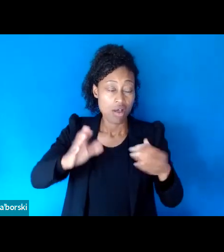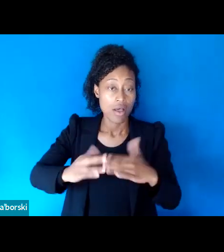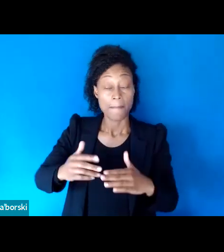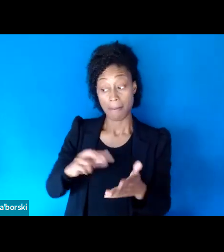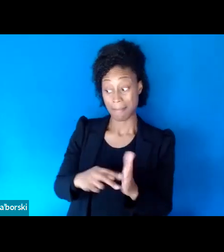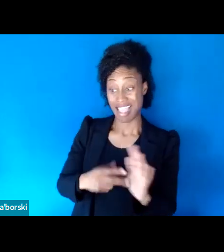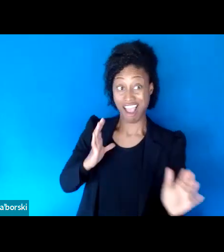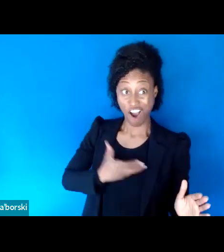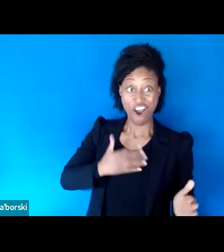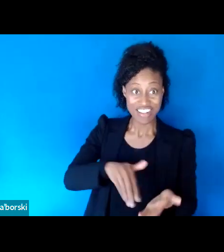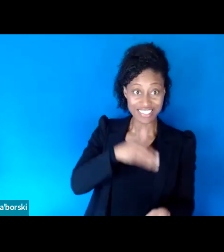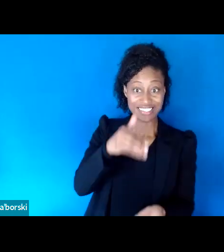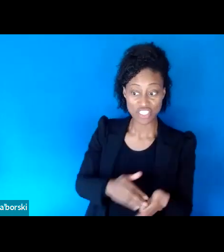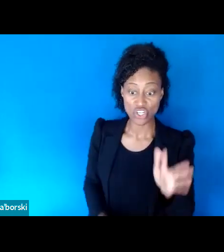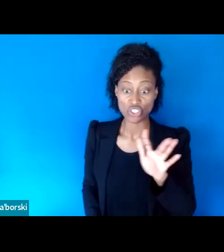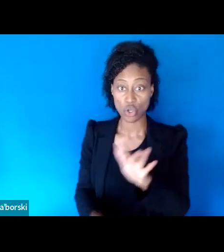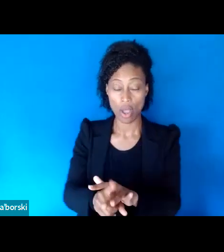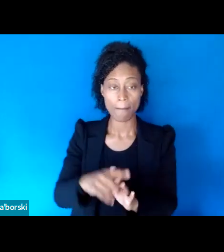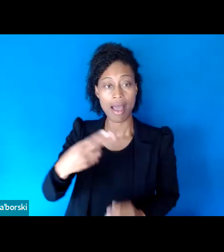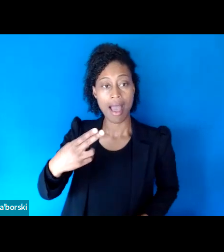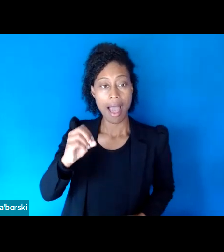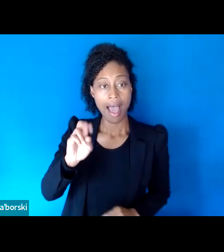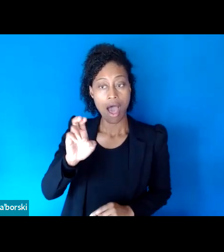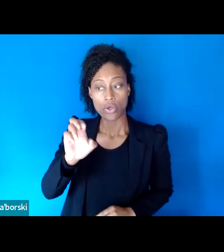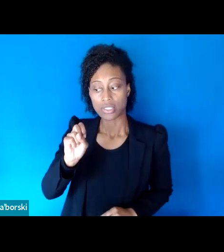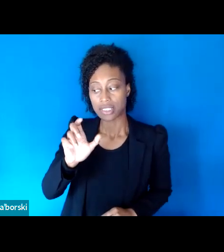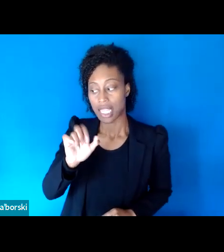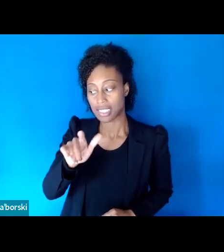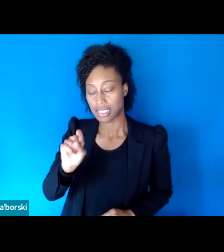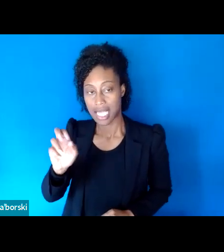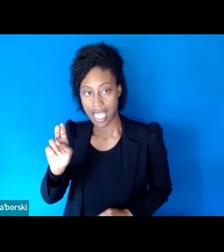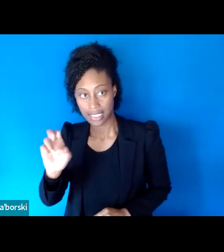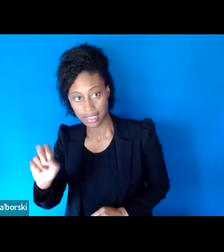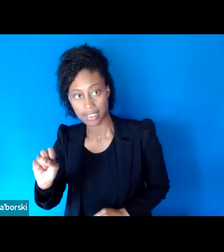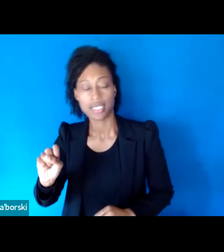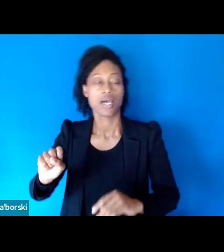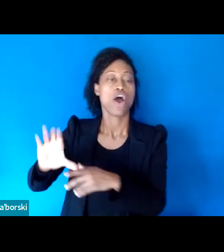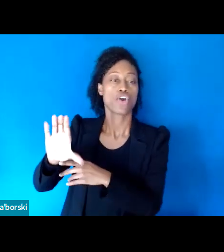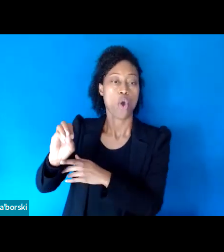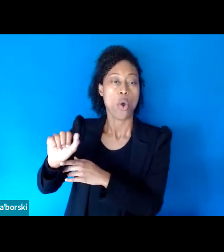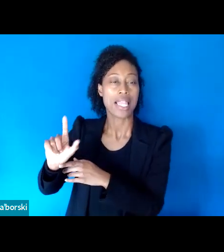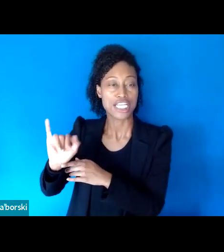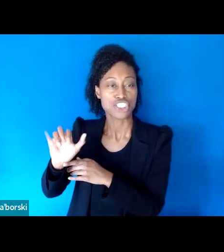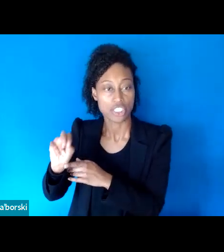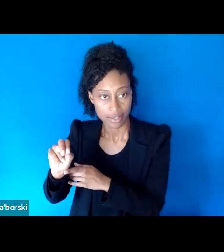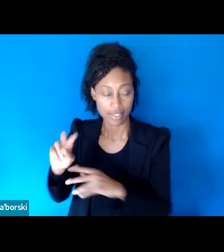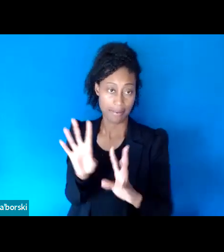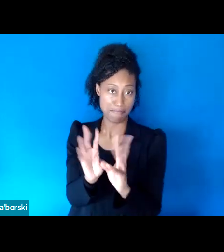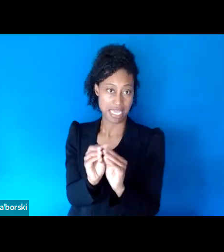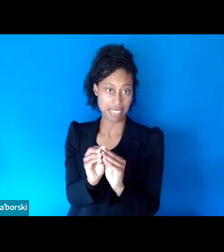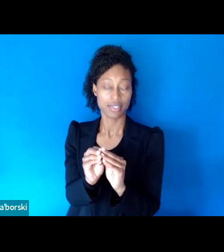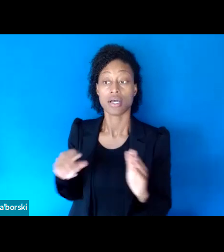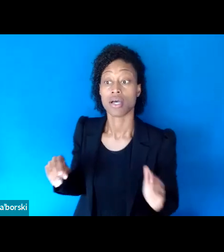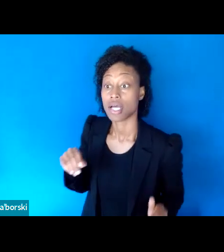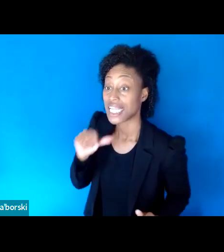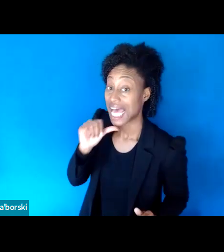up to houselessness coalition meetings, making sure that we are there, not just to bring a